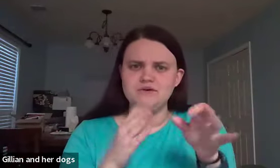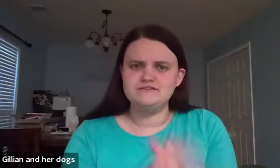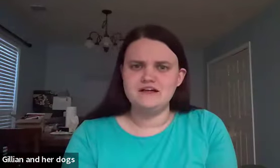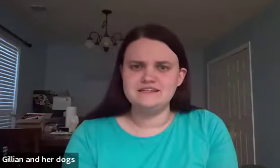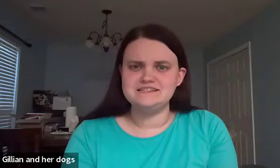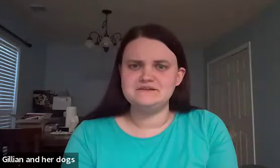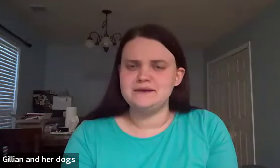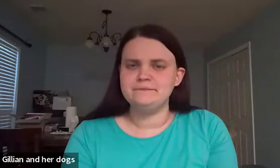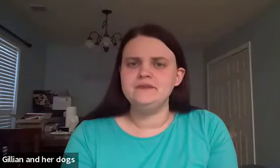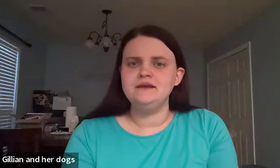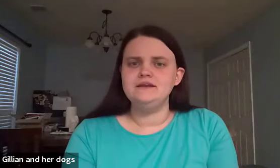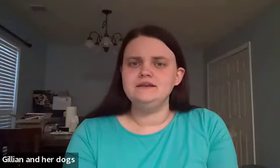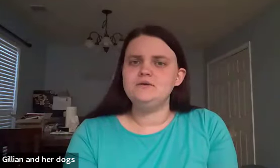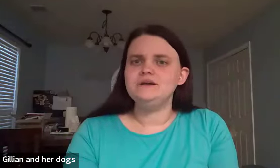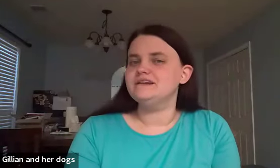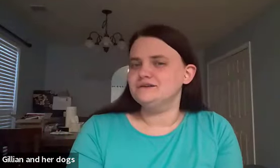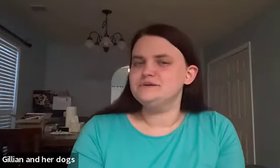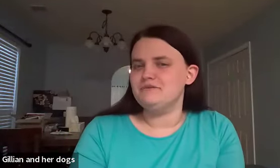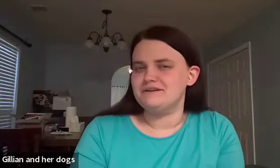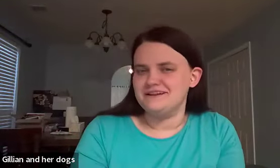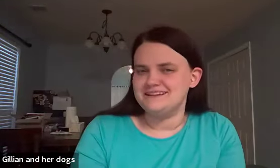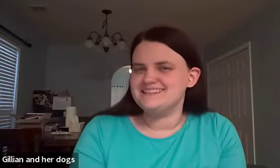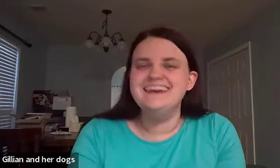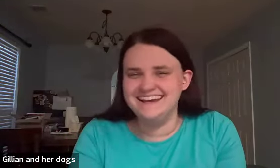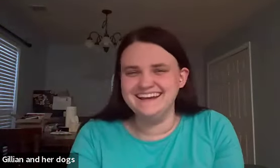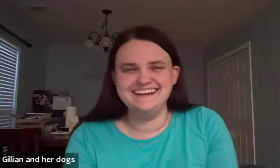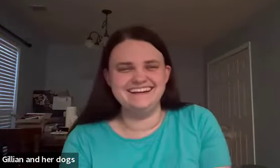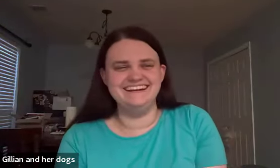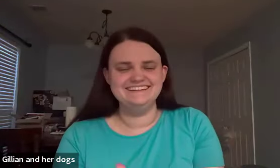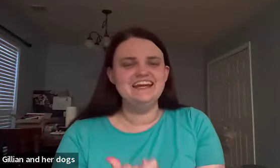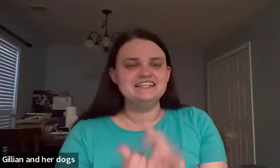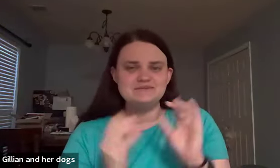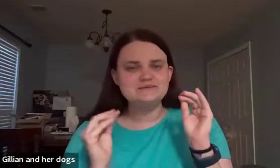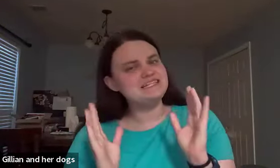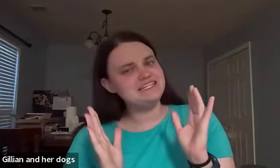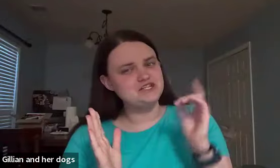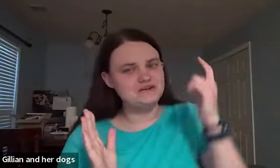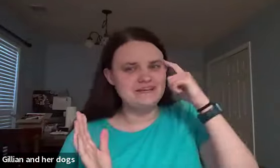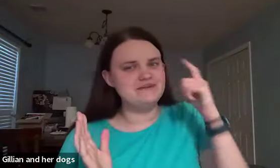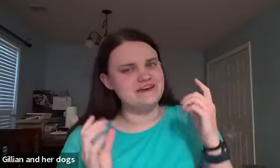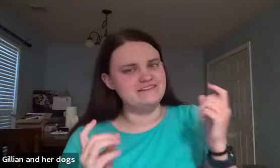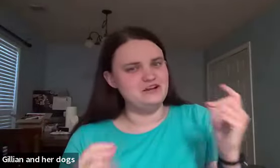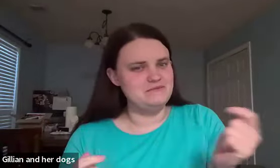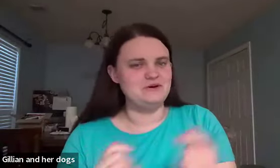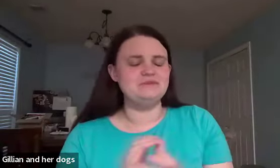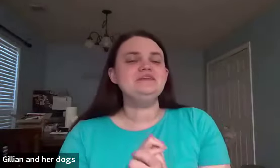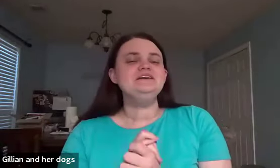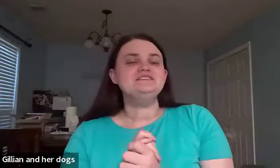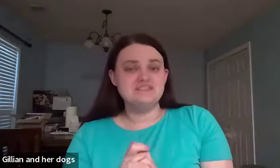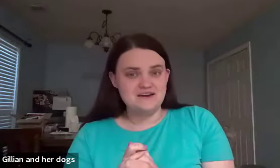what a flood is, and I was like, no, we're adults. We know what a flood is. Sometimes that teacher in me comes out a little bit more.